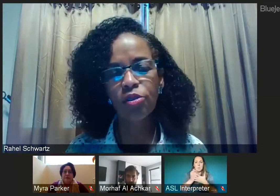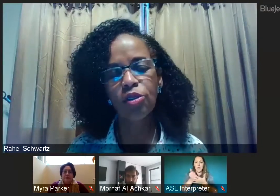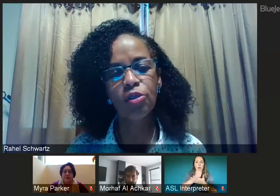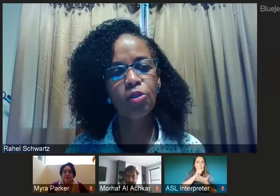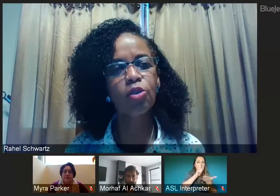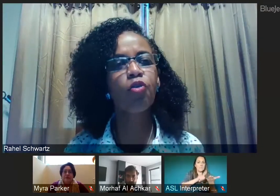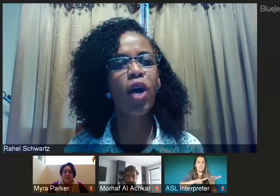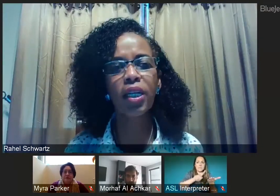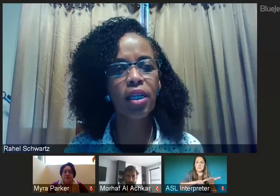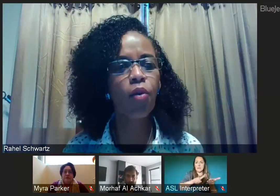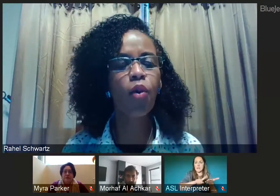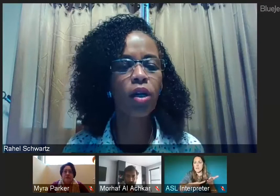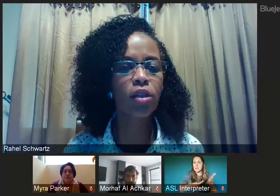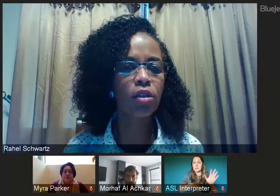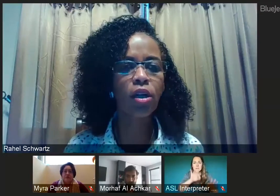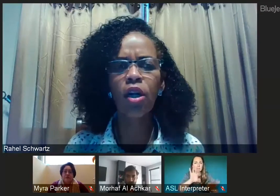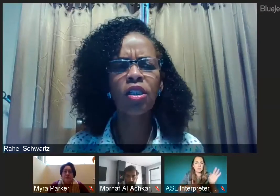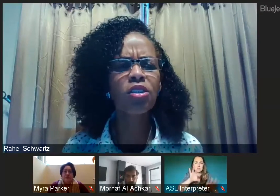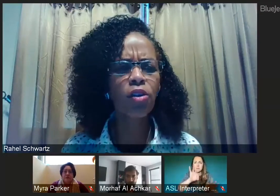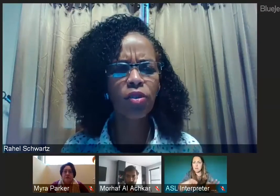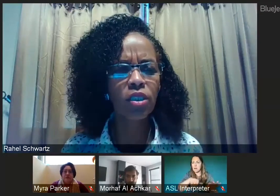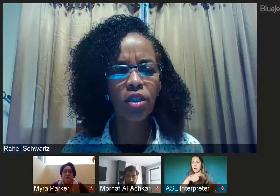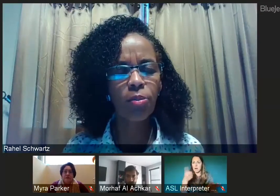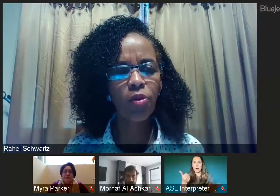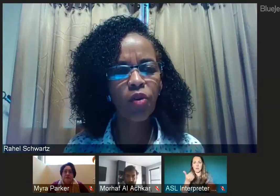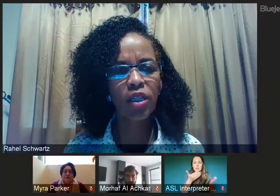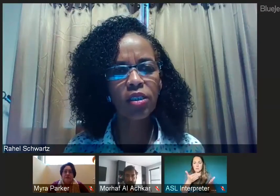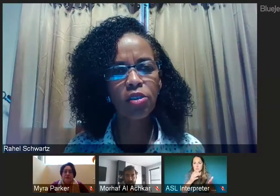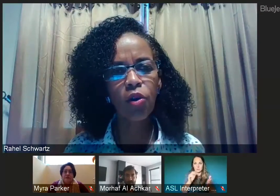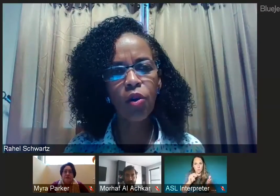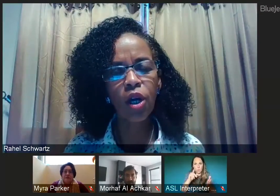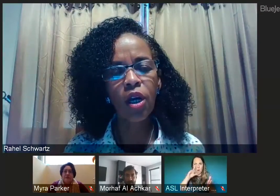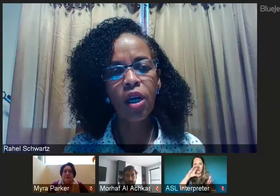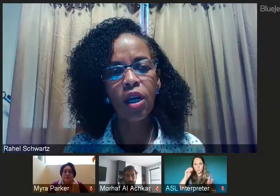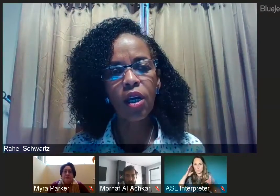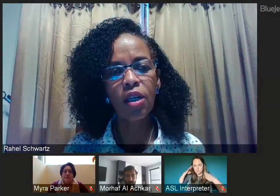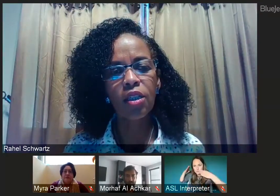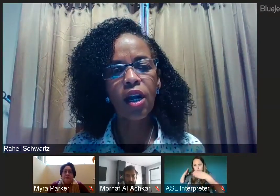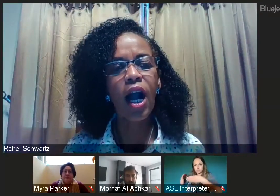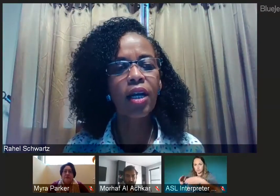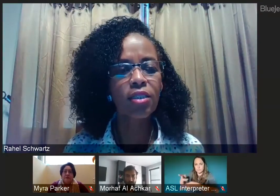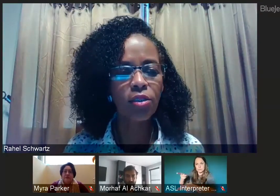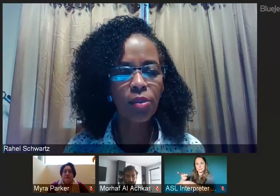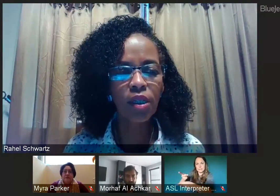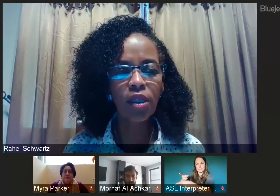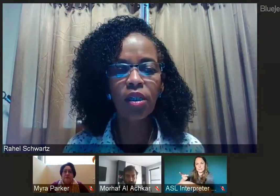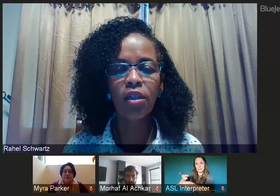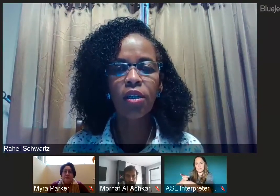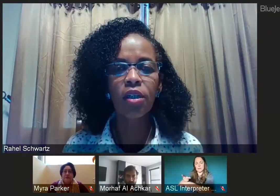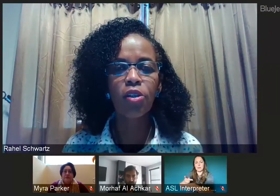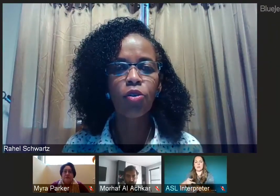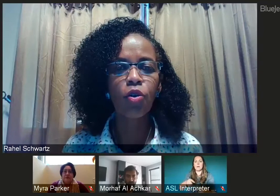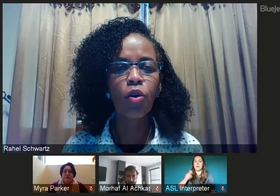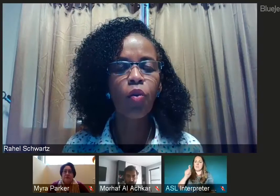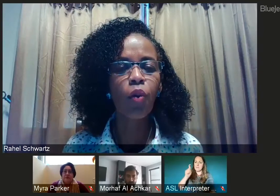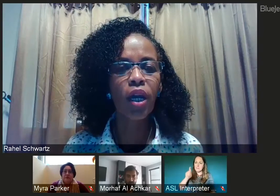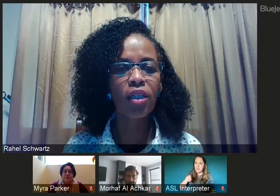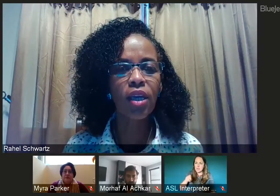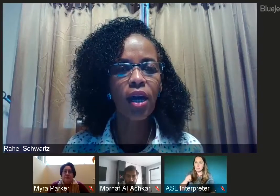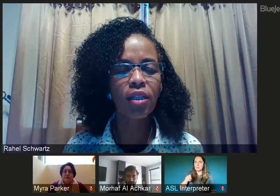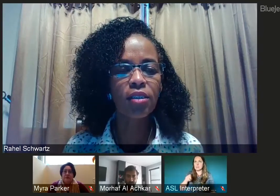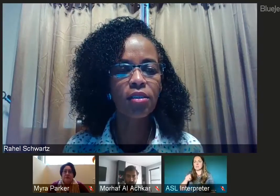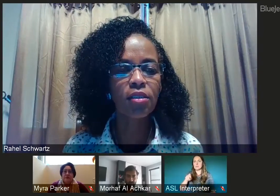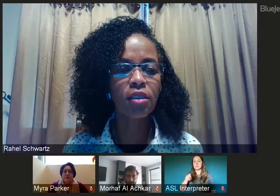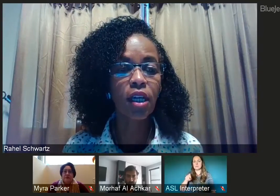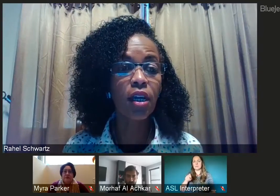investigate or to find out what other services are provided. So there has to be, a